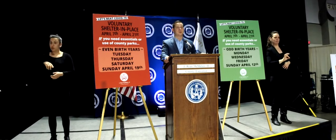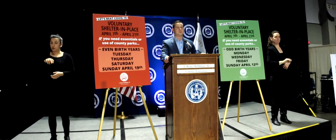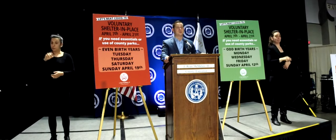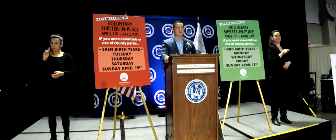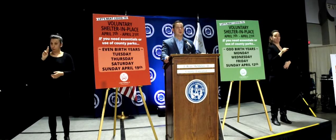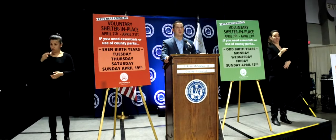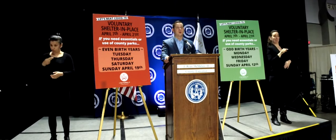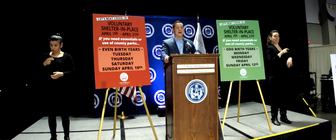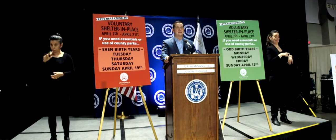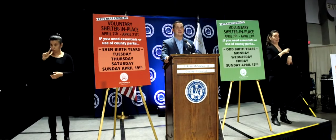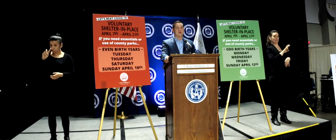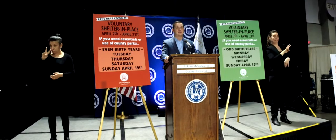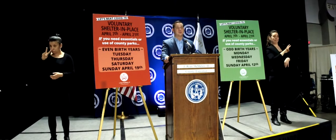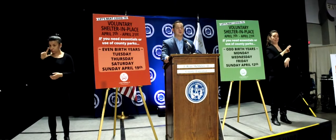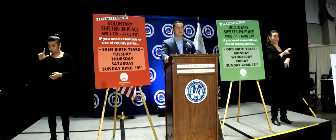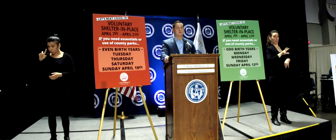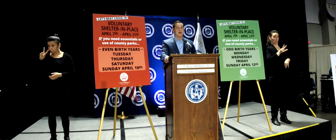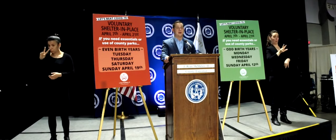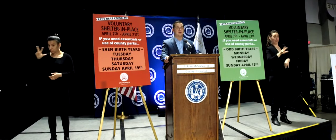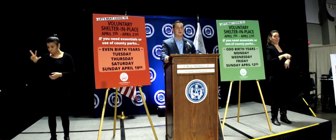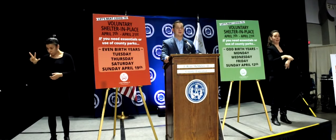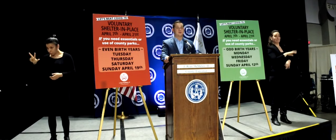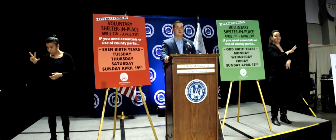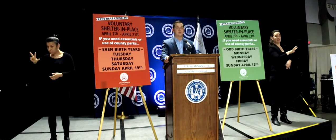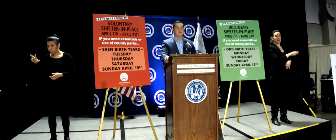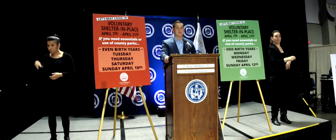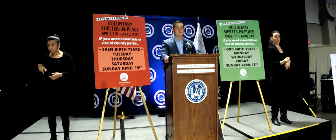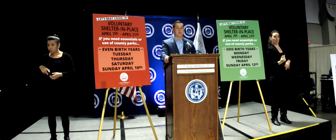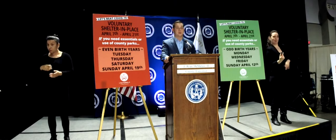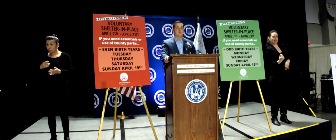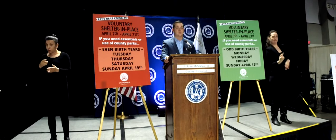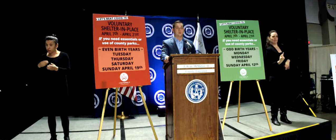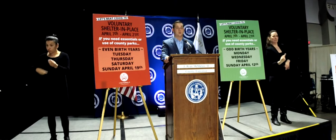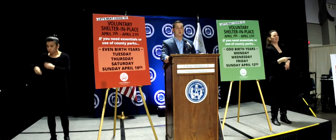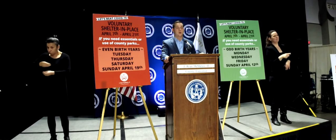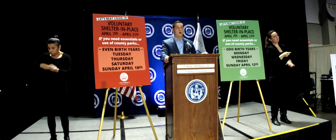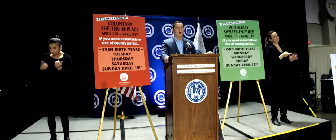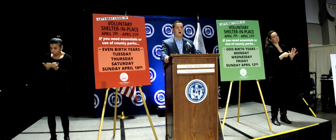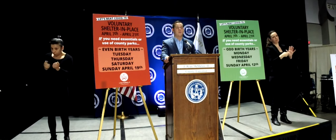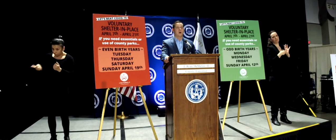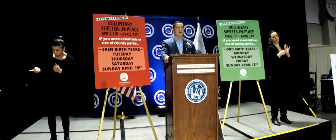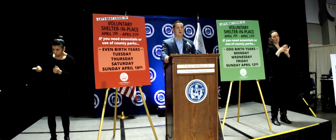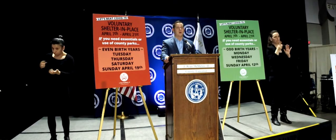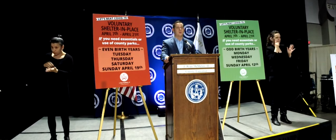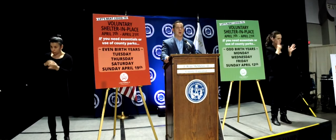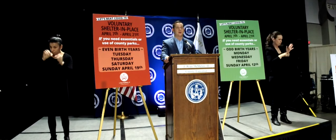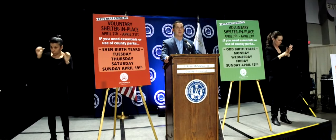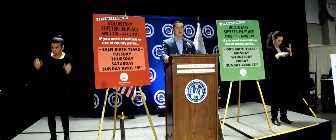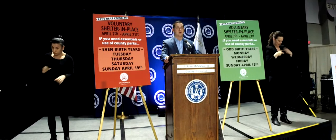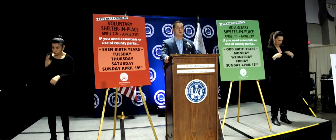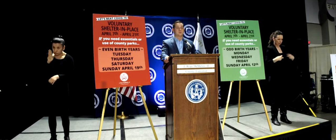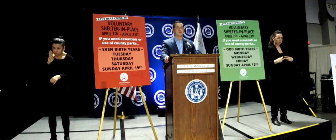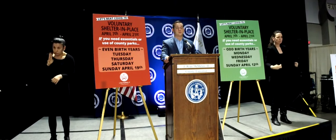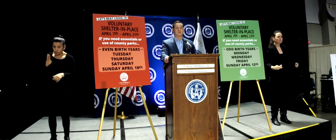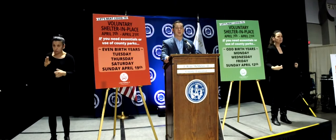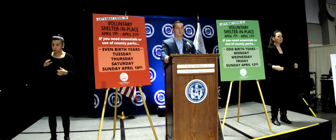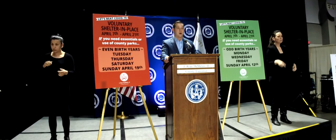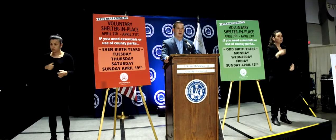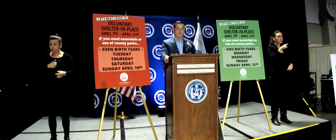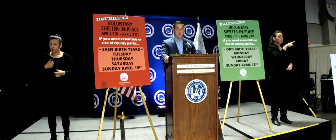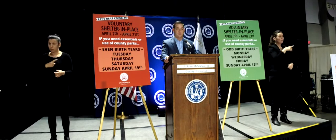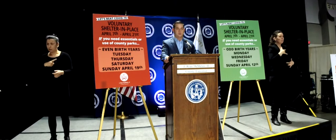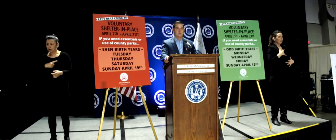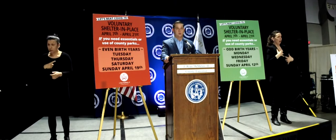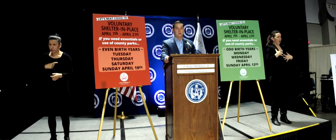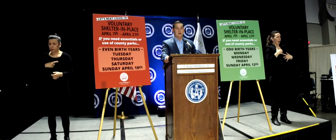your symptoms. We're not suggesting you need to panic because you were in the same building as someone, but we want you to monitor your symptoms just like we